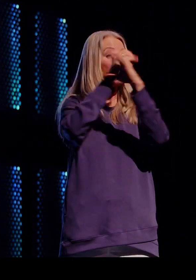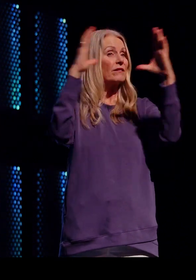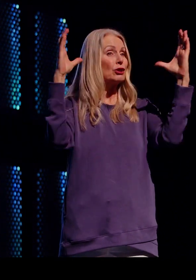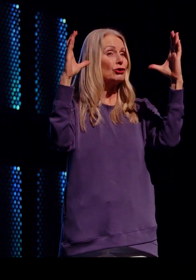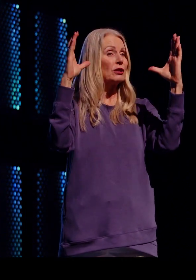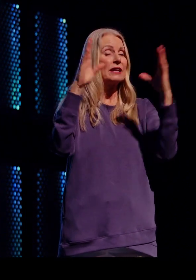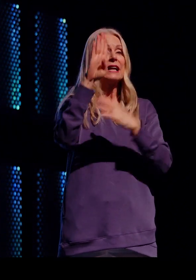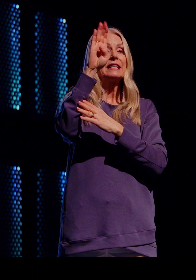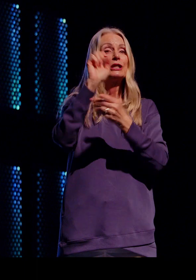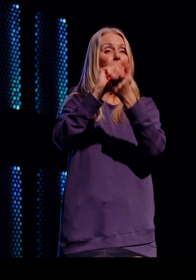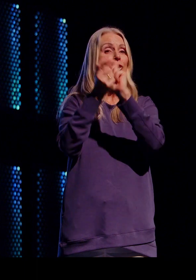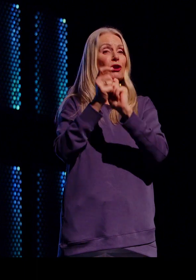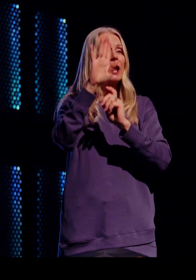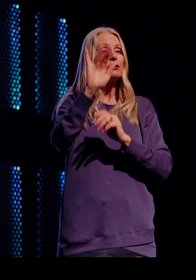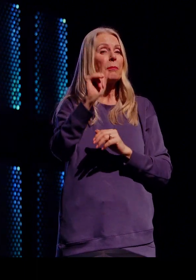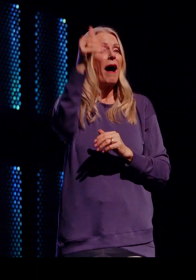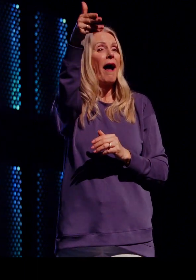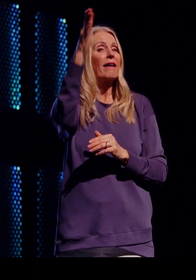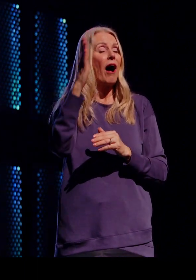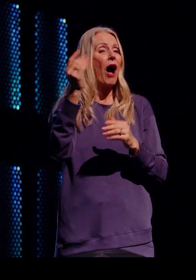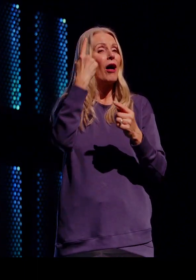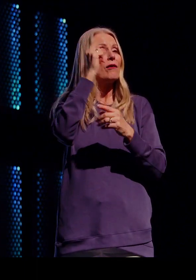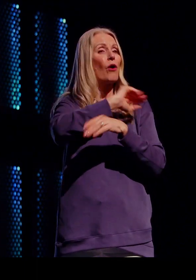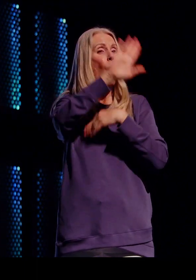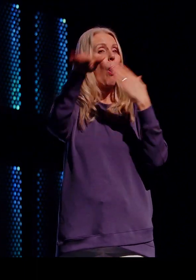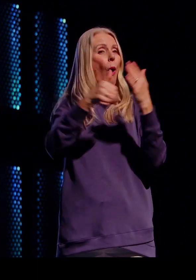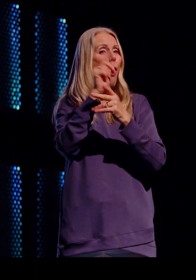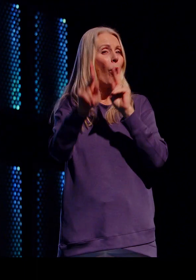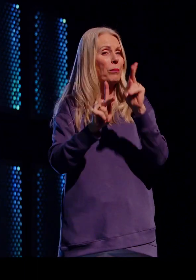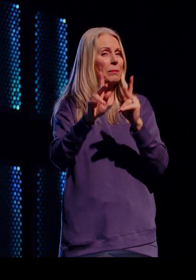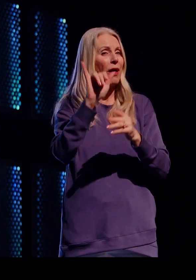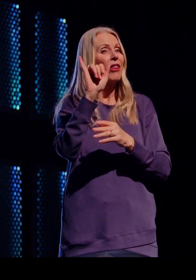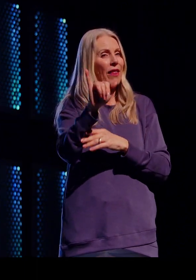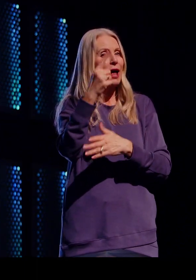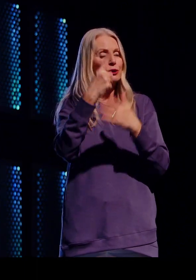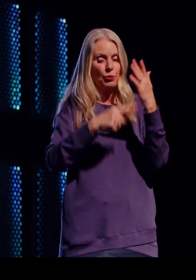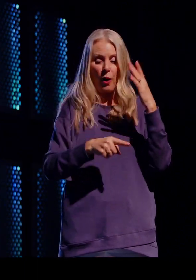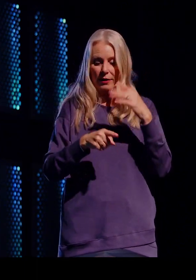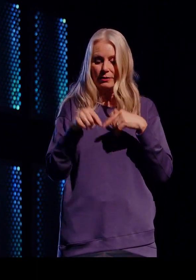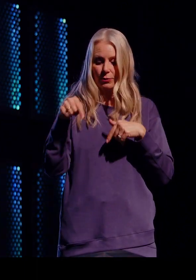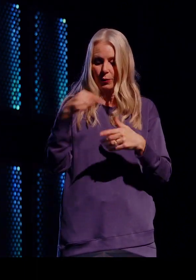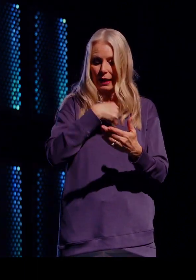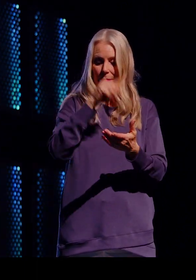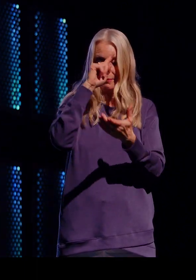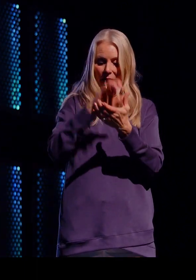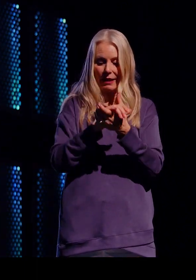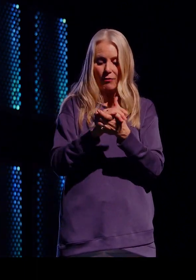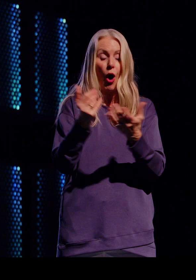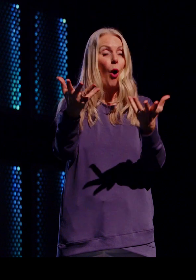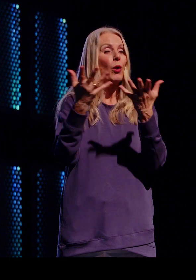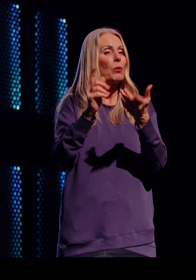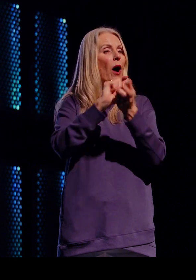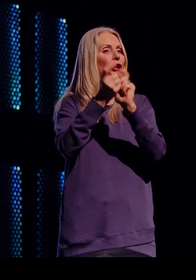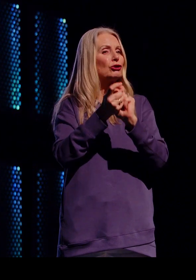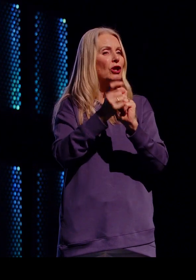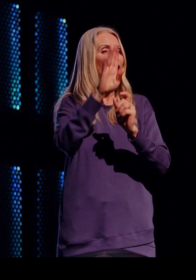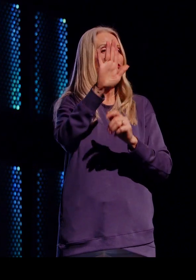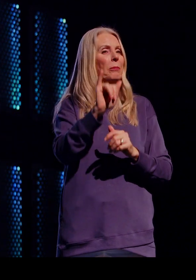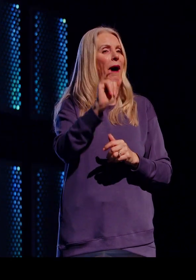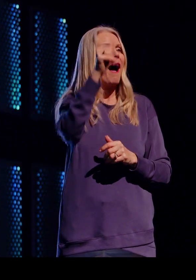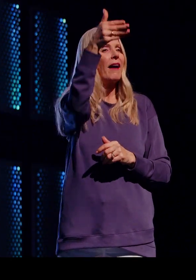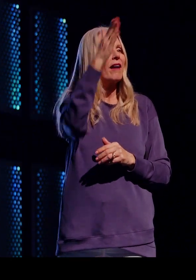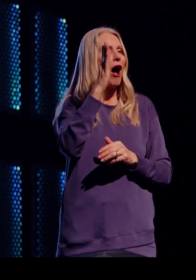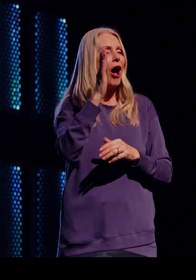be changed by God to reach all people. That's what brings us to Belize. We want to be changed by God to reach all